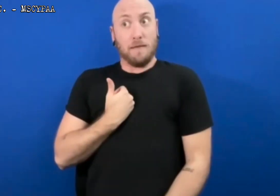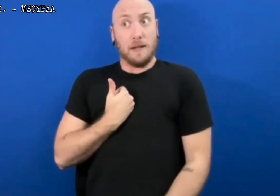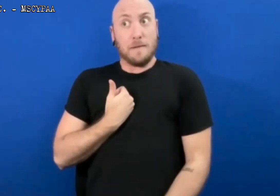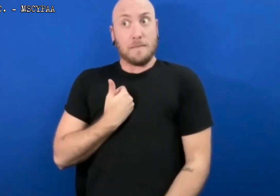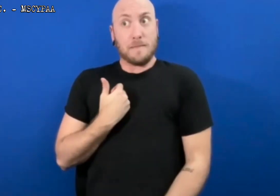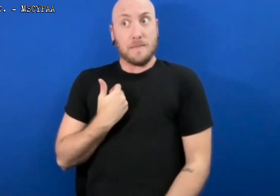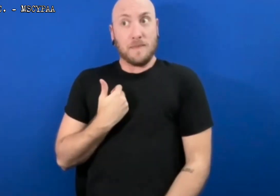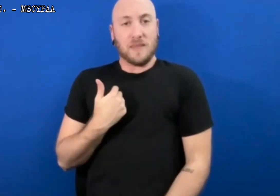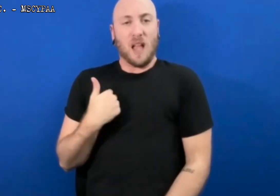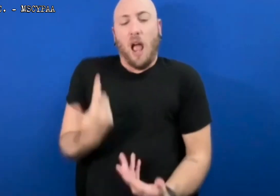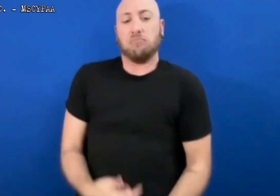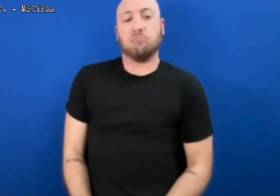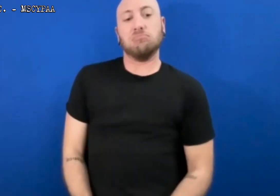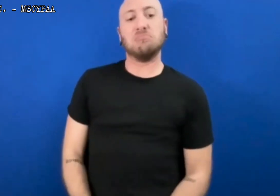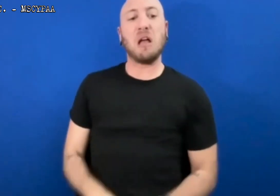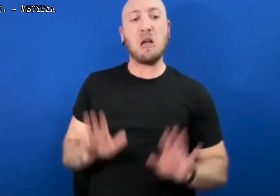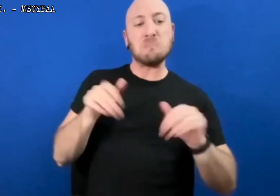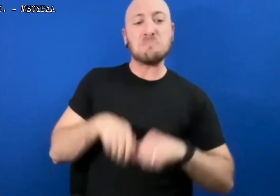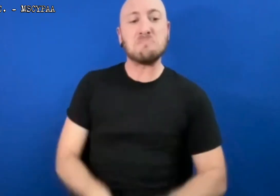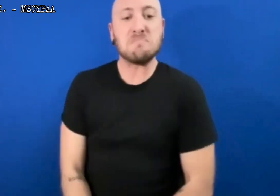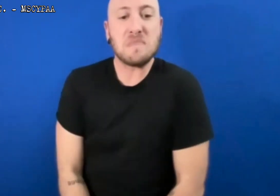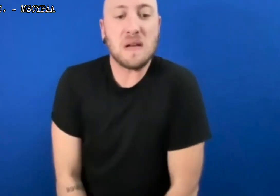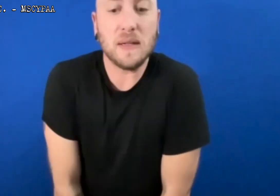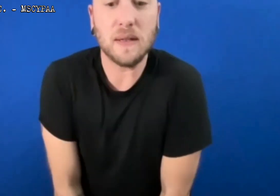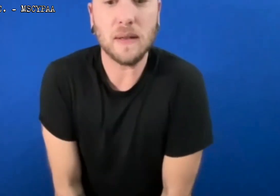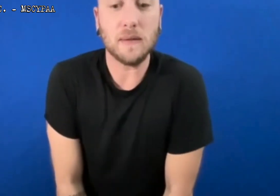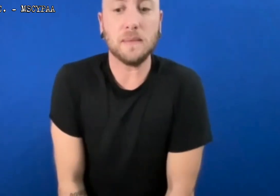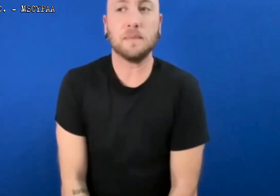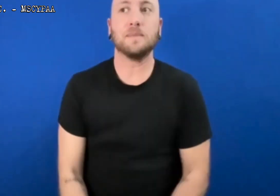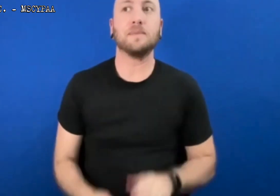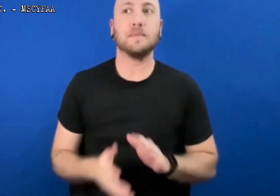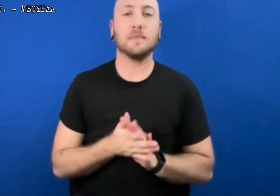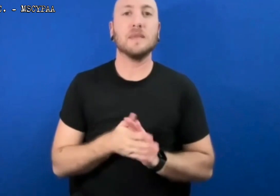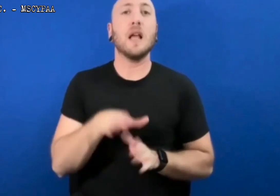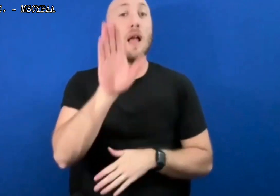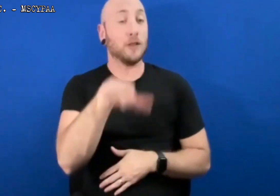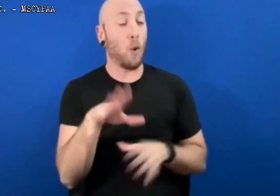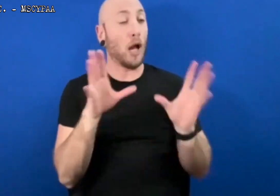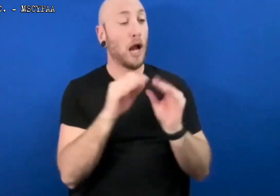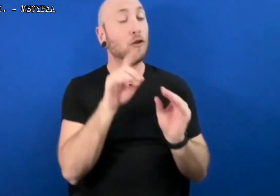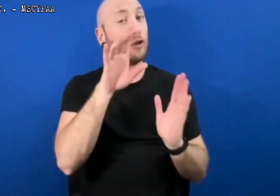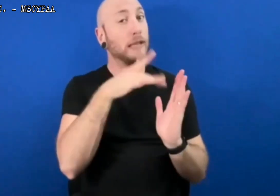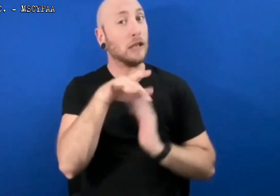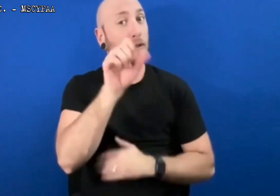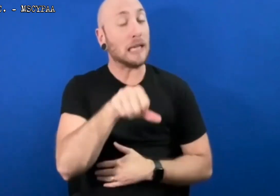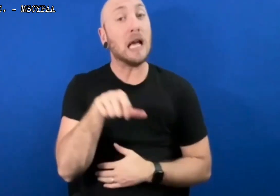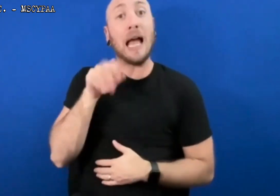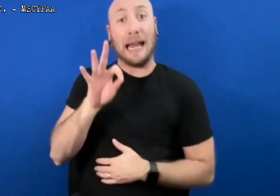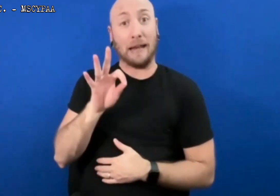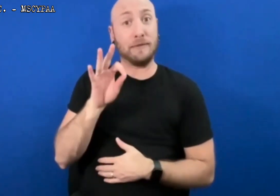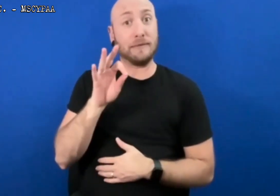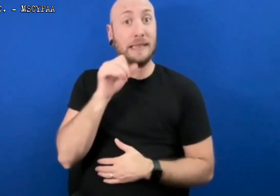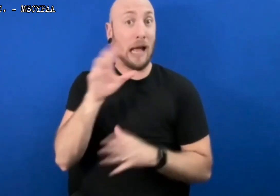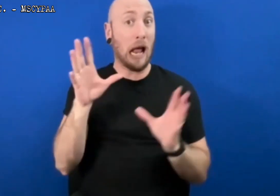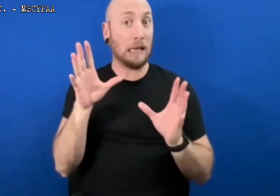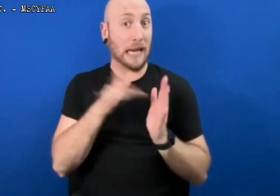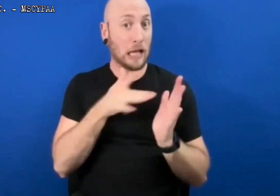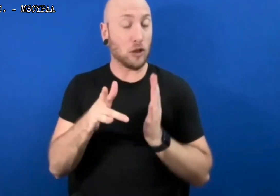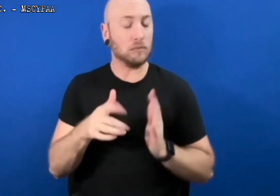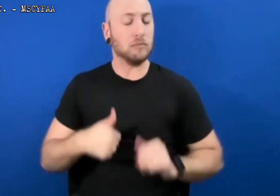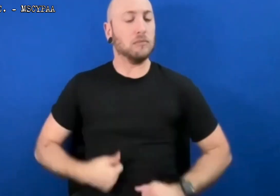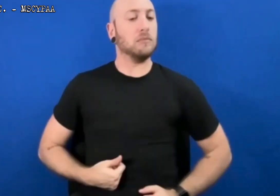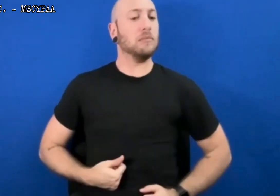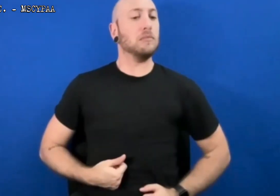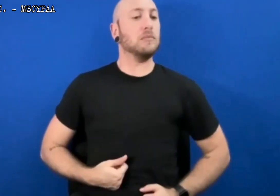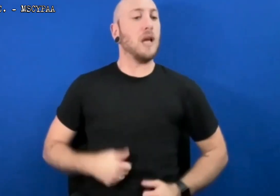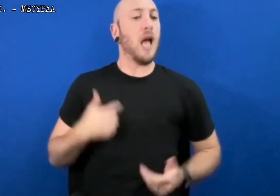like self-righteous. I was like, listen, even if NSCYPAA isn't canceled, which it should be, I'm not going because